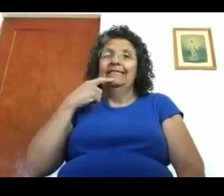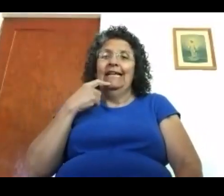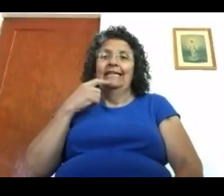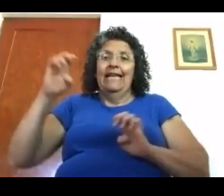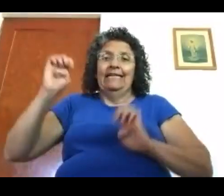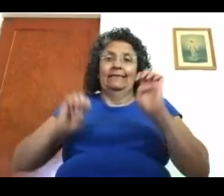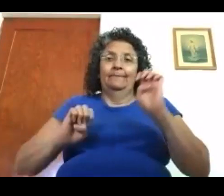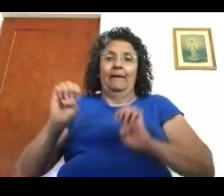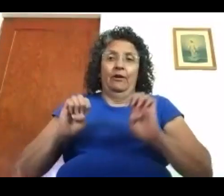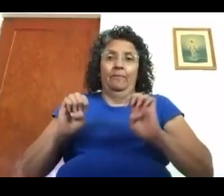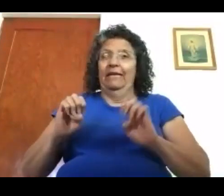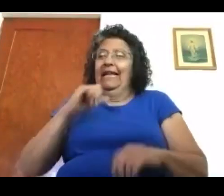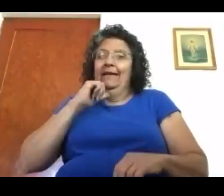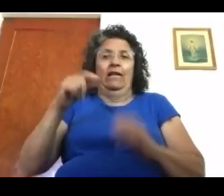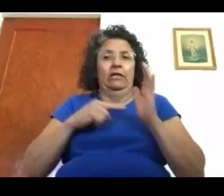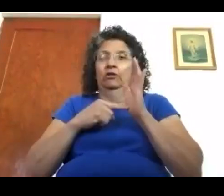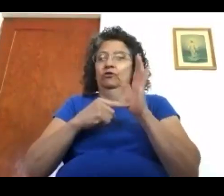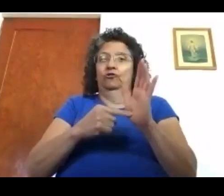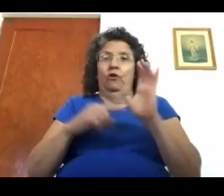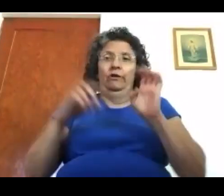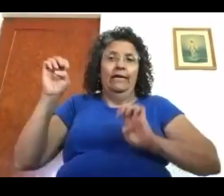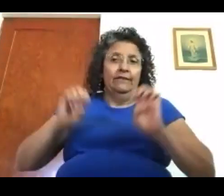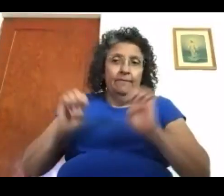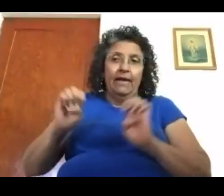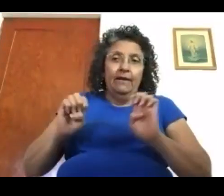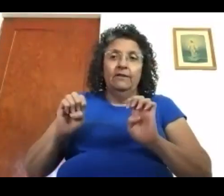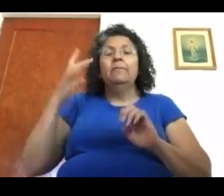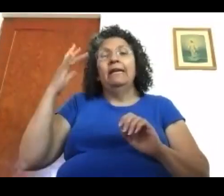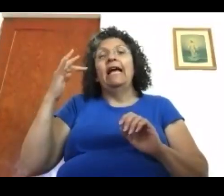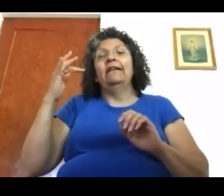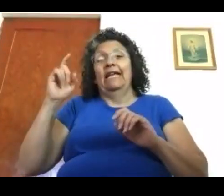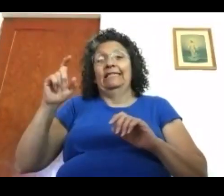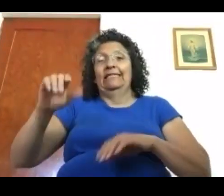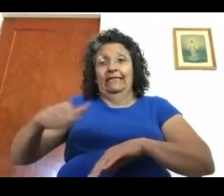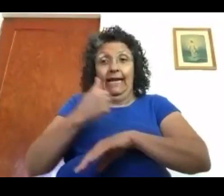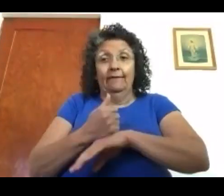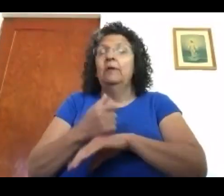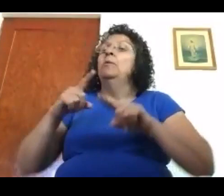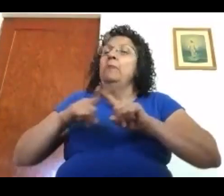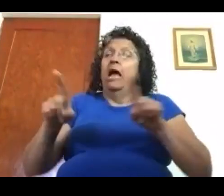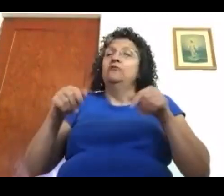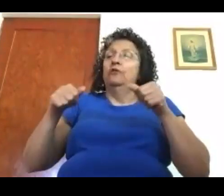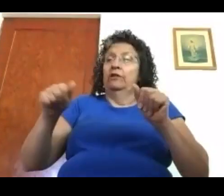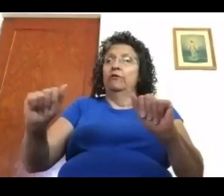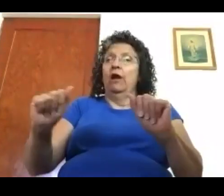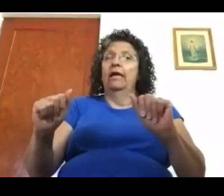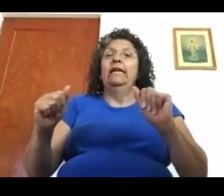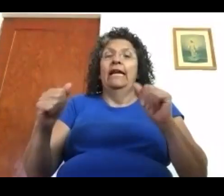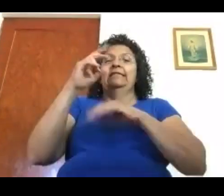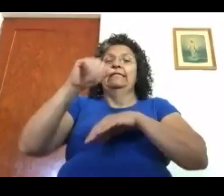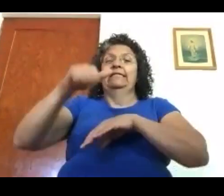up, but you can sure try, and I will make another video another day to show you some ways to set up an experiment with your